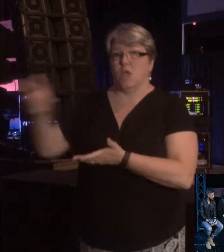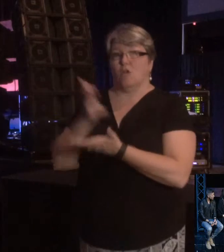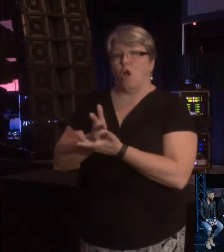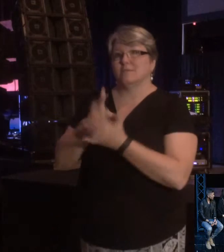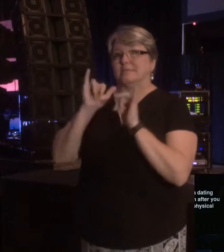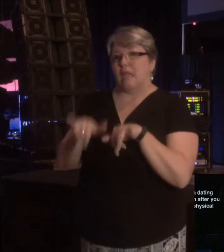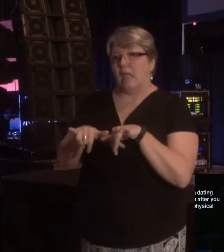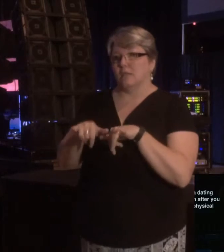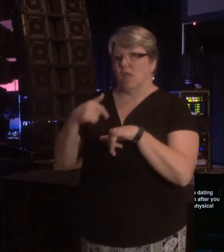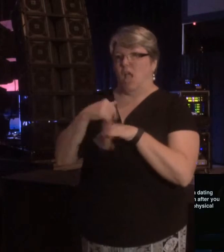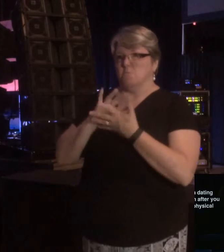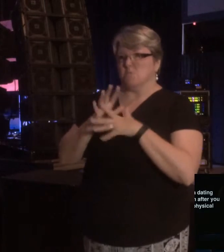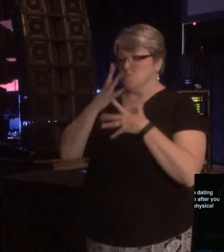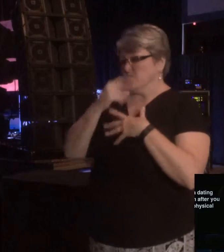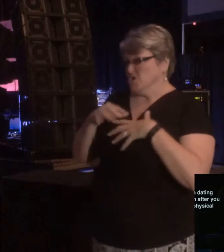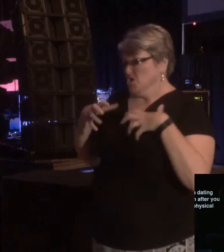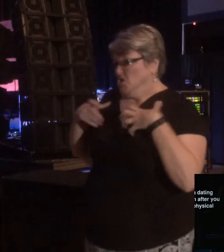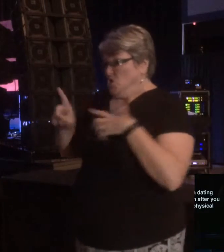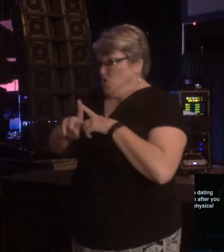you hear our story,